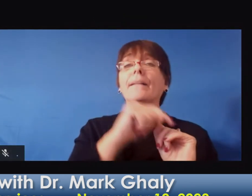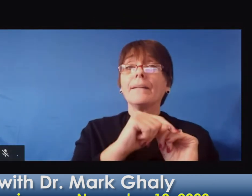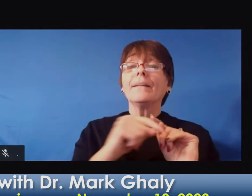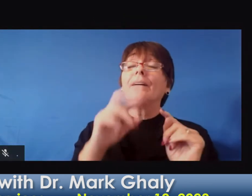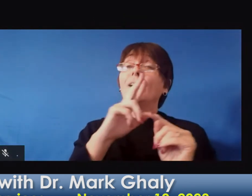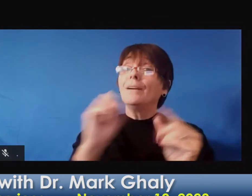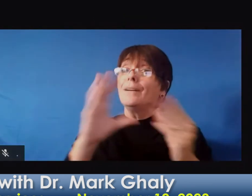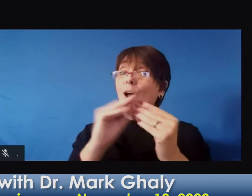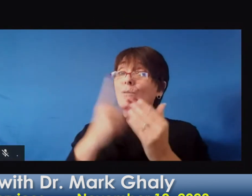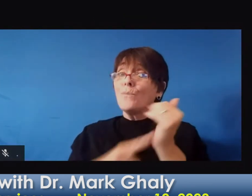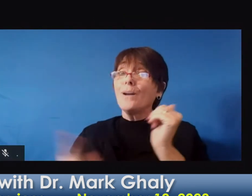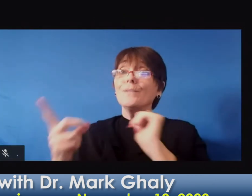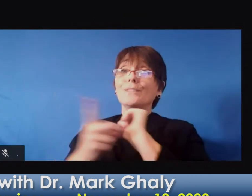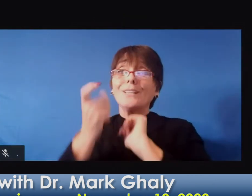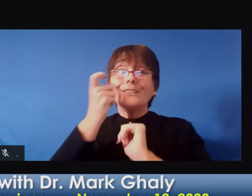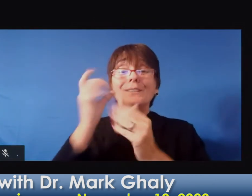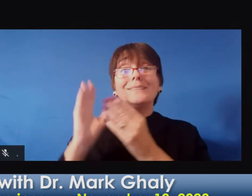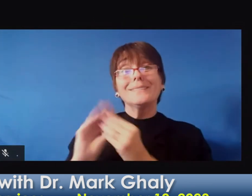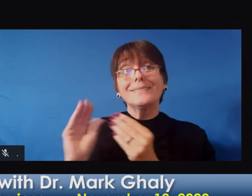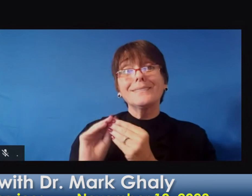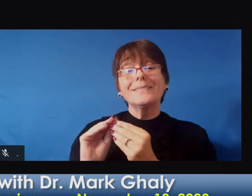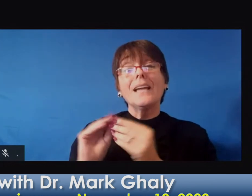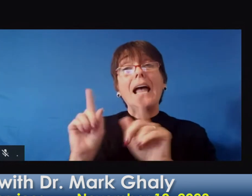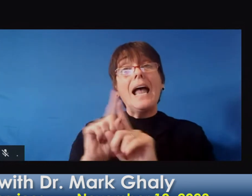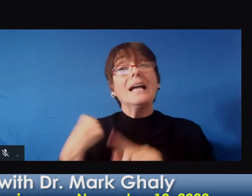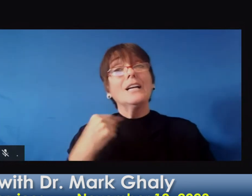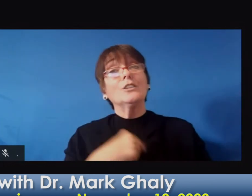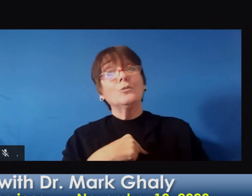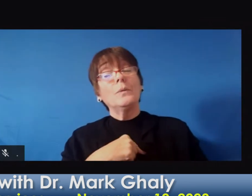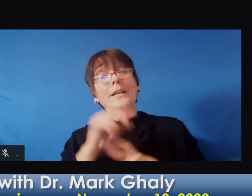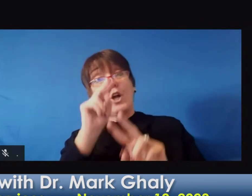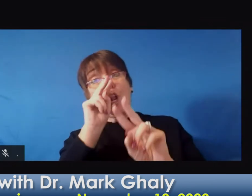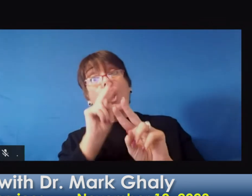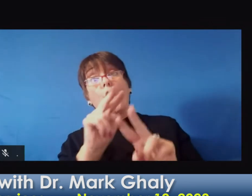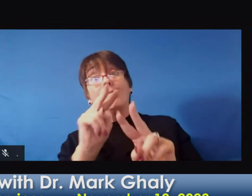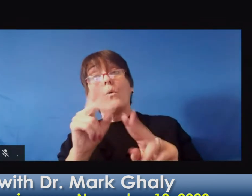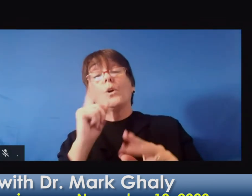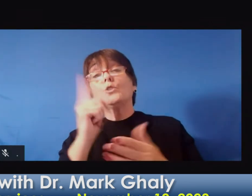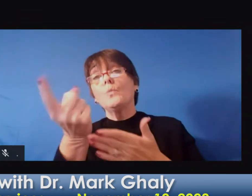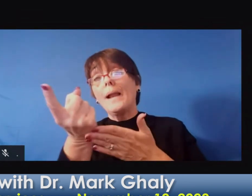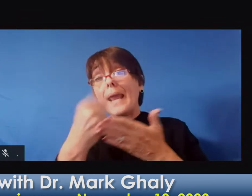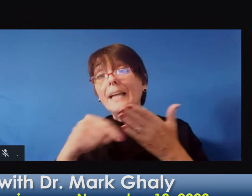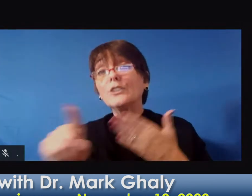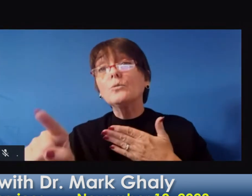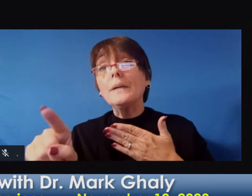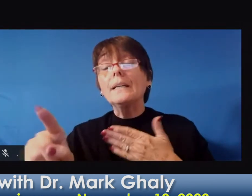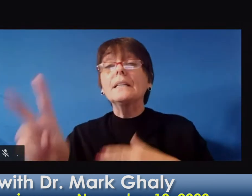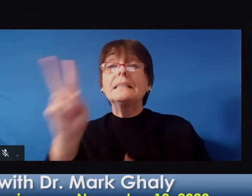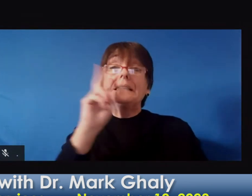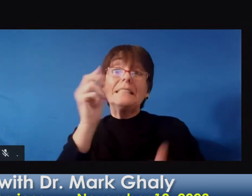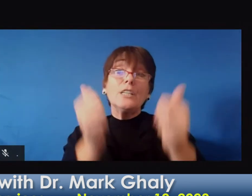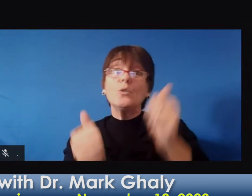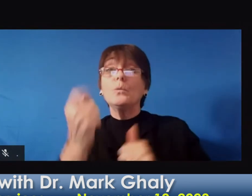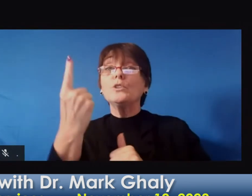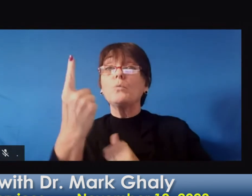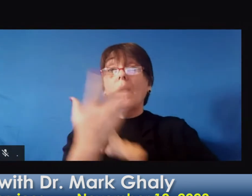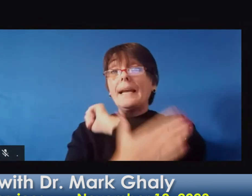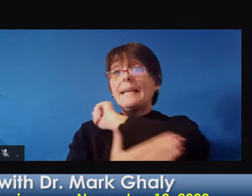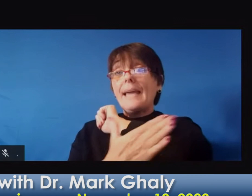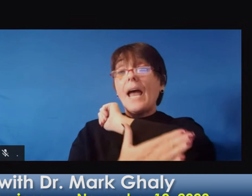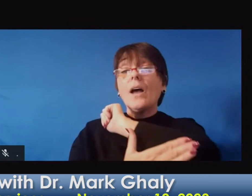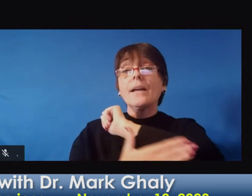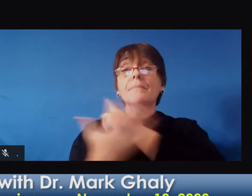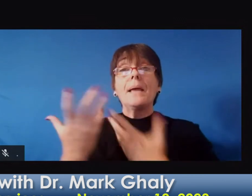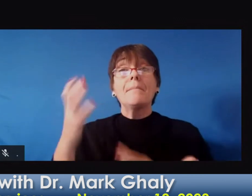what Dr. Pond was indicating, as we look forward to next week and we see which counties may have missed